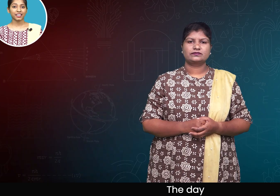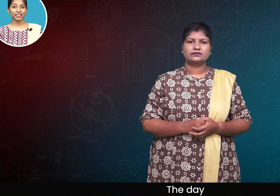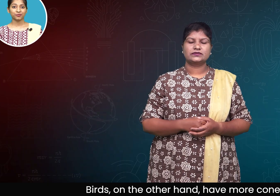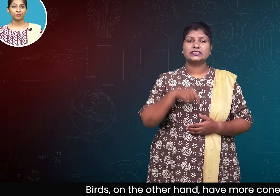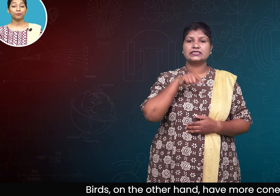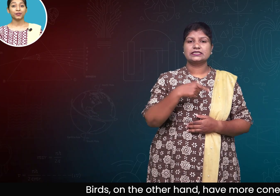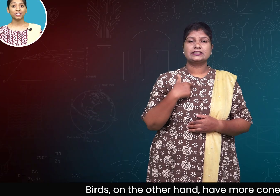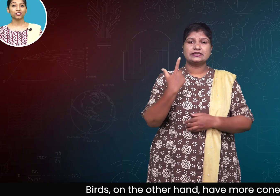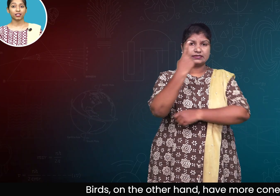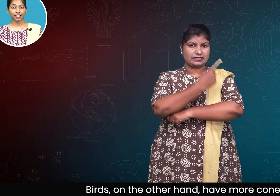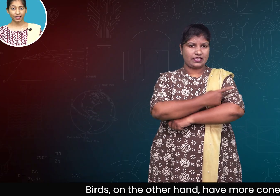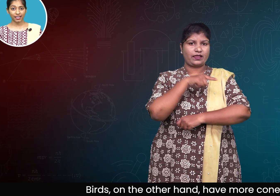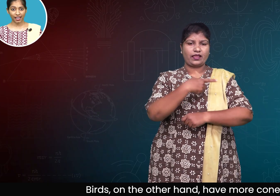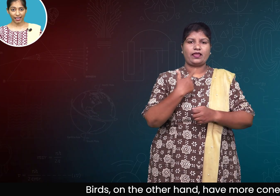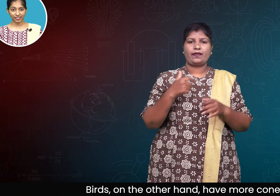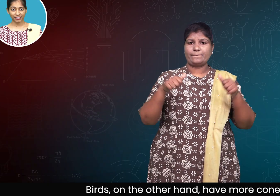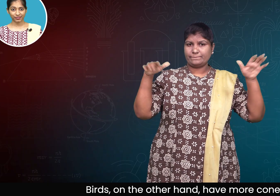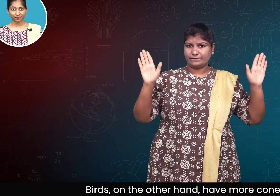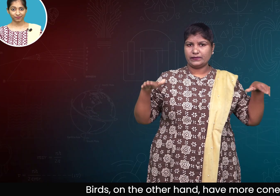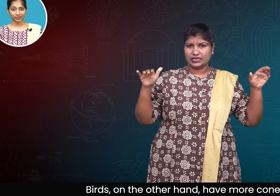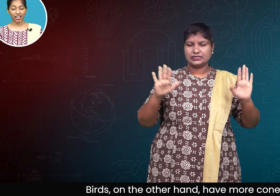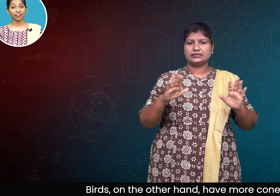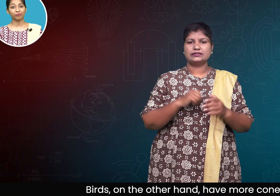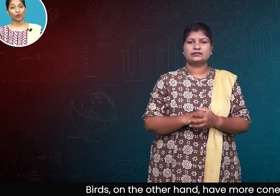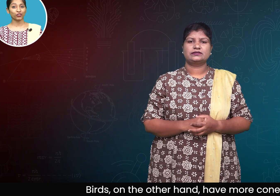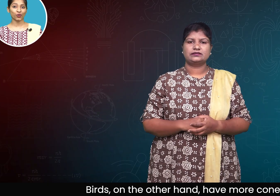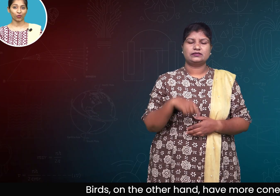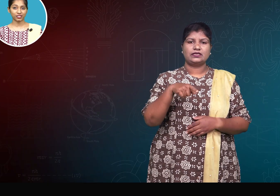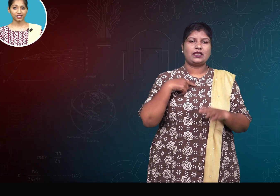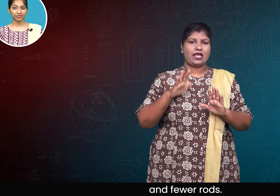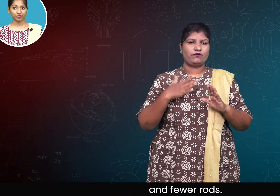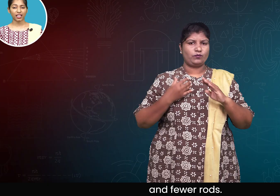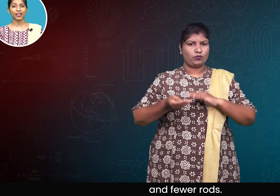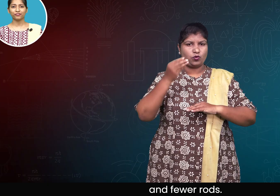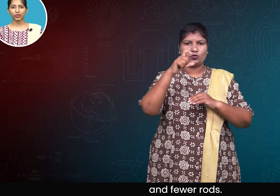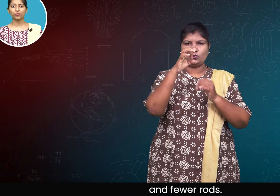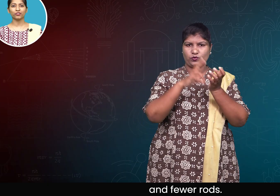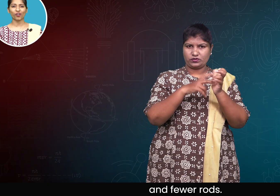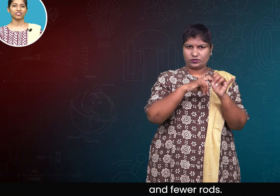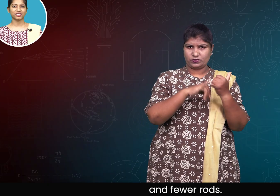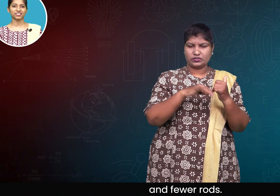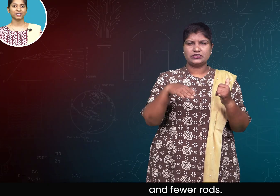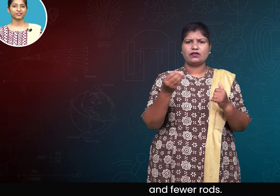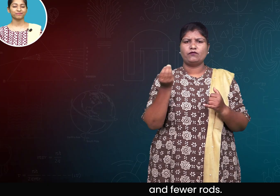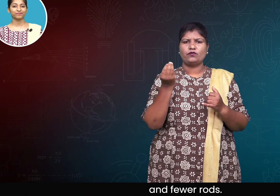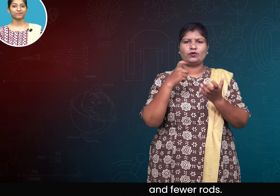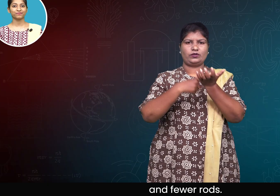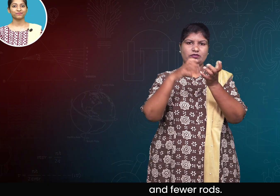The day birds, on the other hand, have more cones and fewer